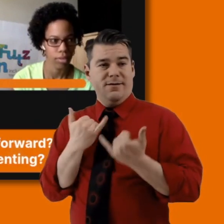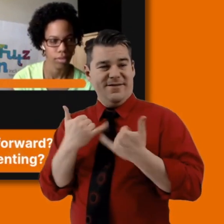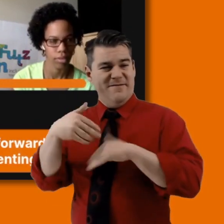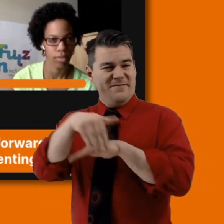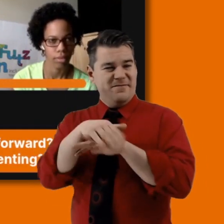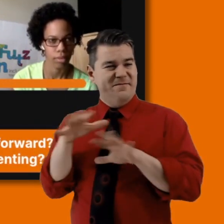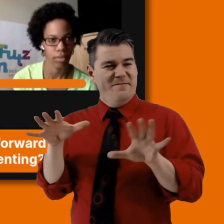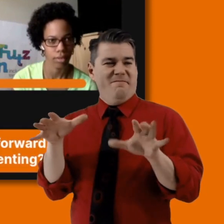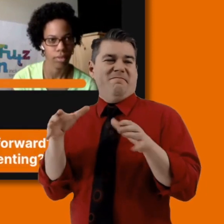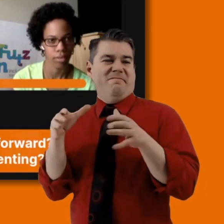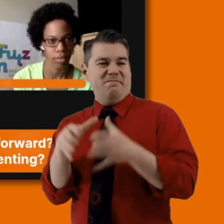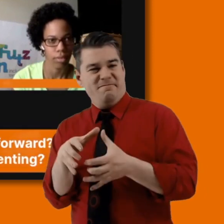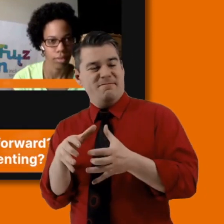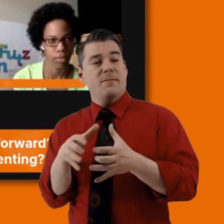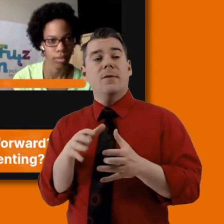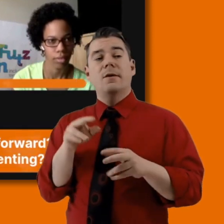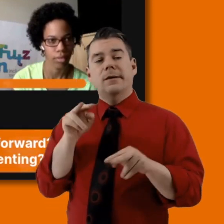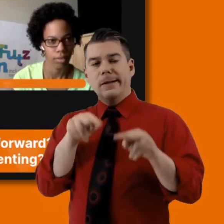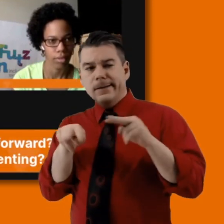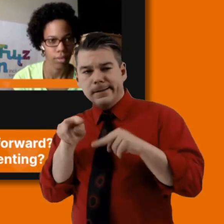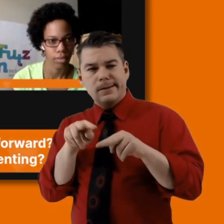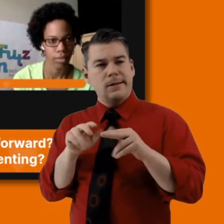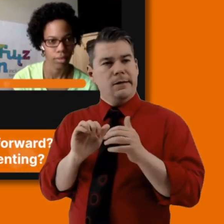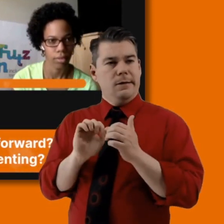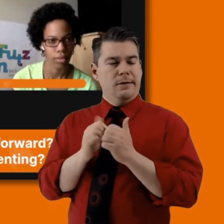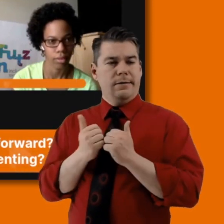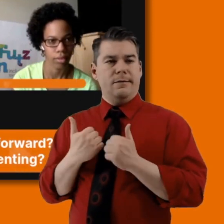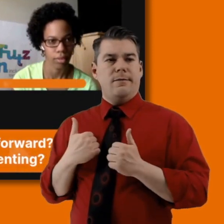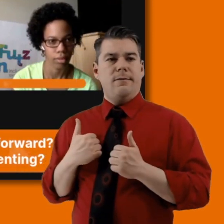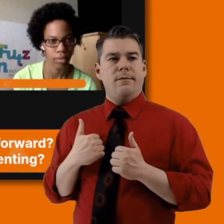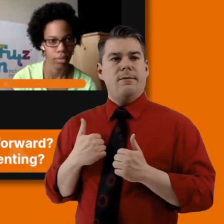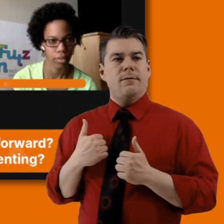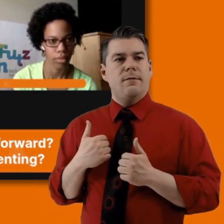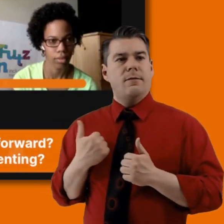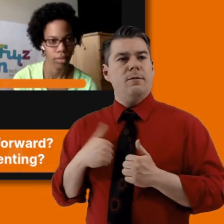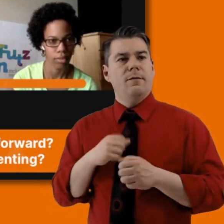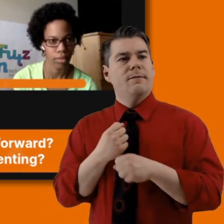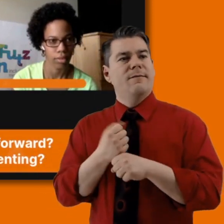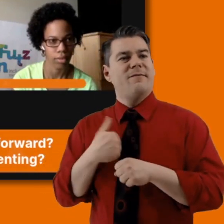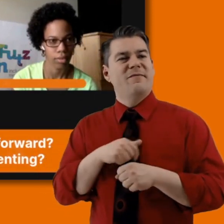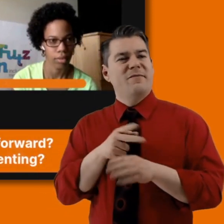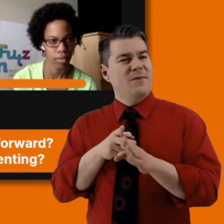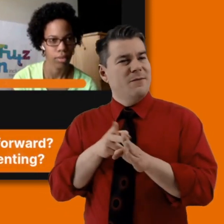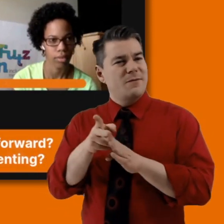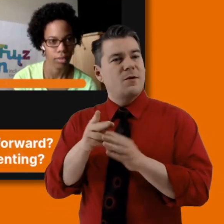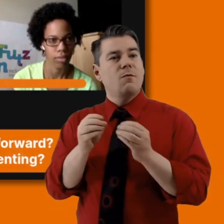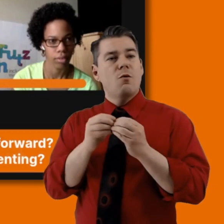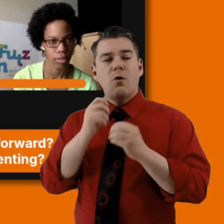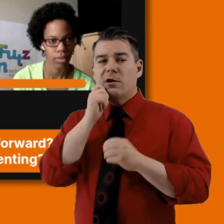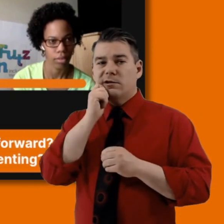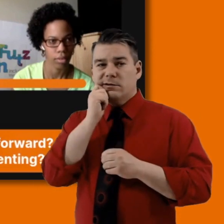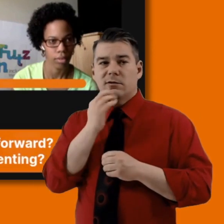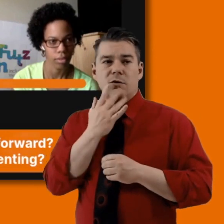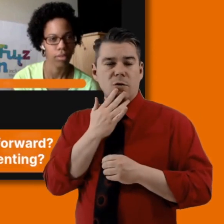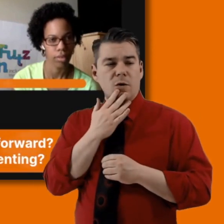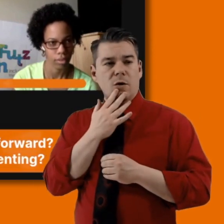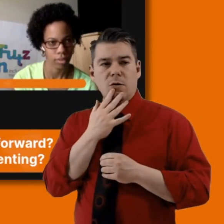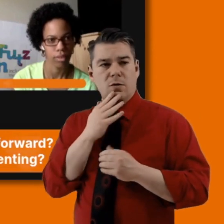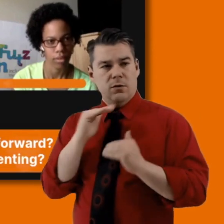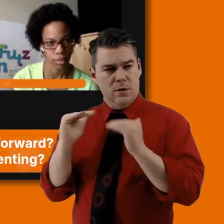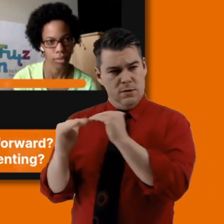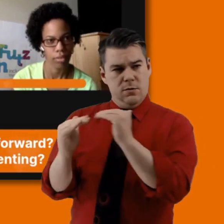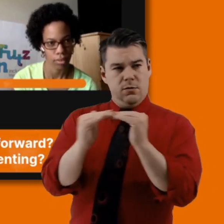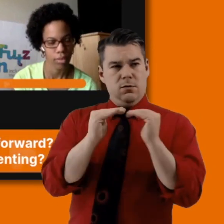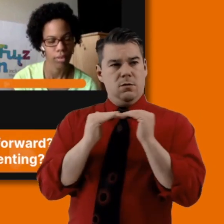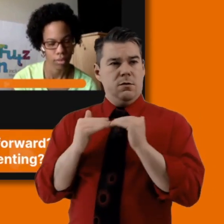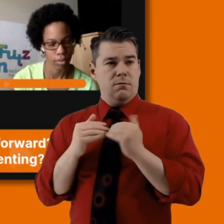we're having tonight is looking at, how do we make our profession more racially equitable? How do we make sure